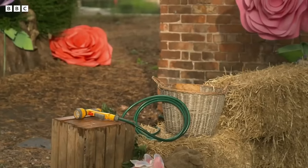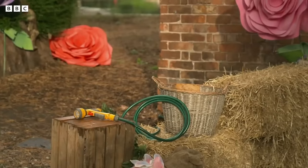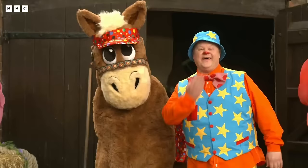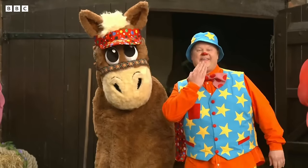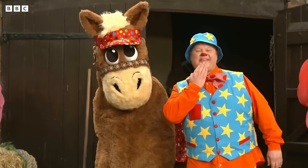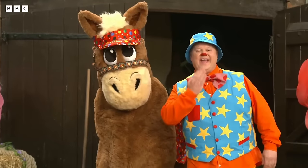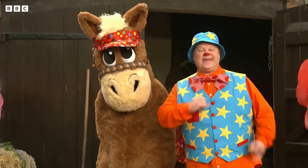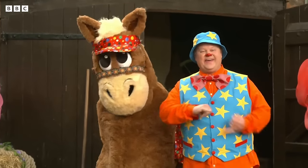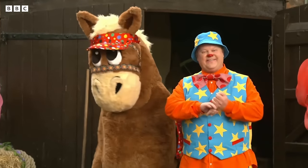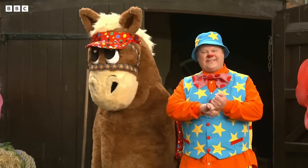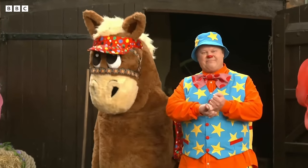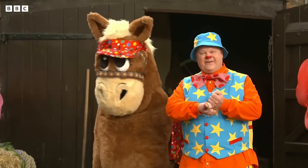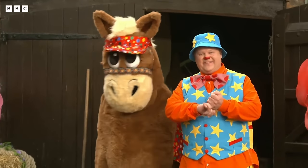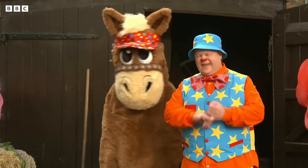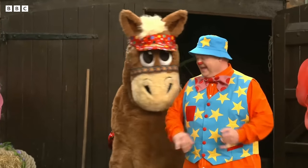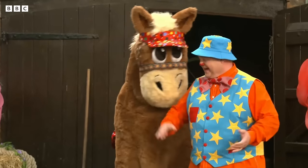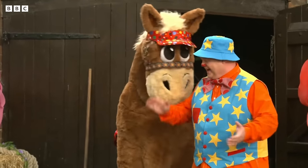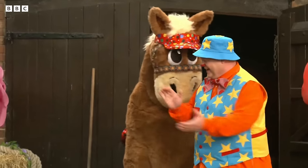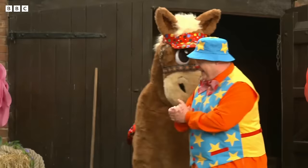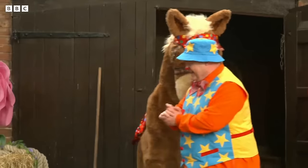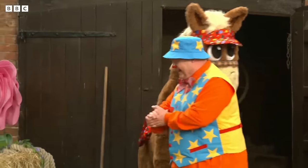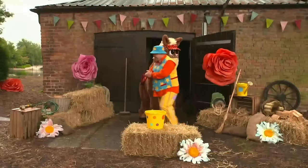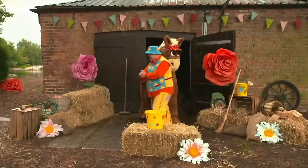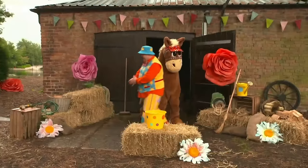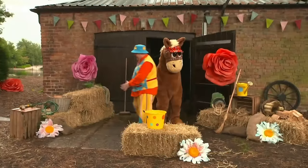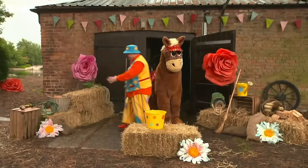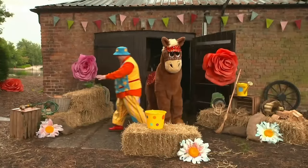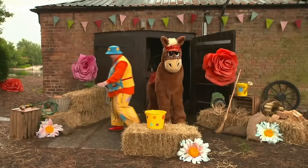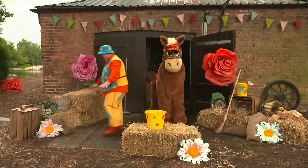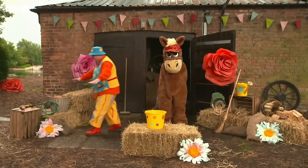Oh, thank you, Spotty. That's perfect.